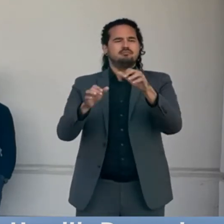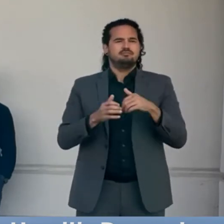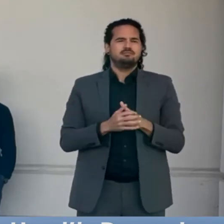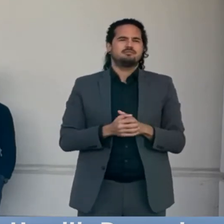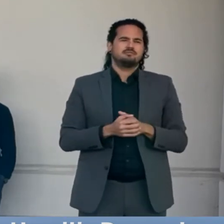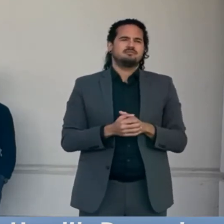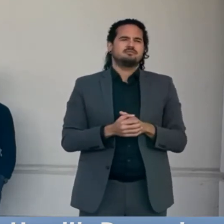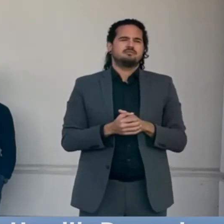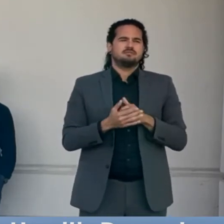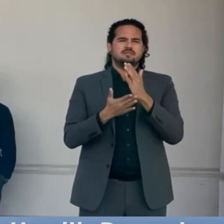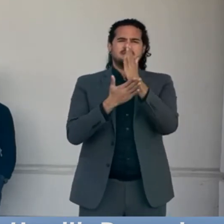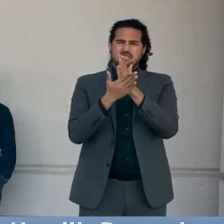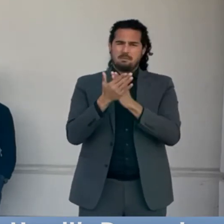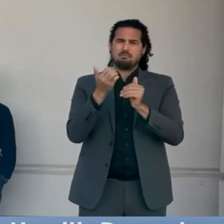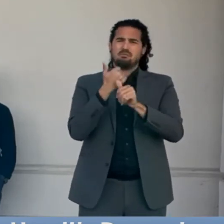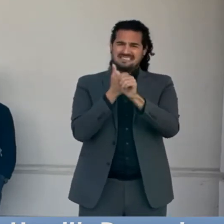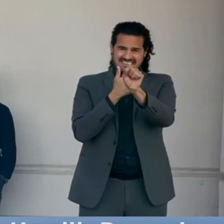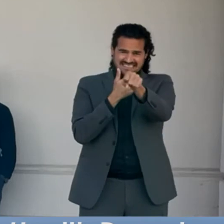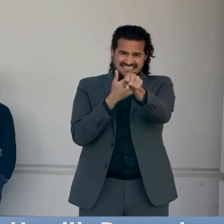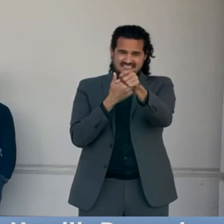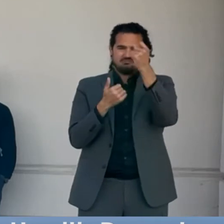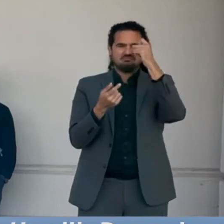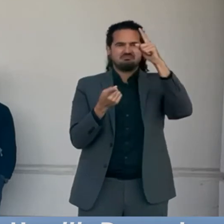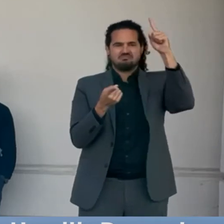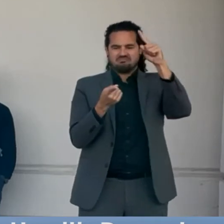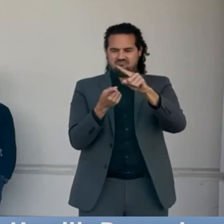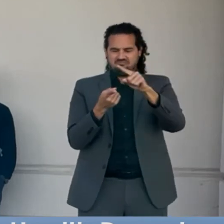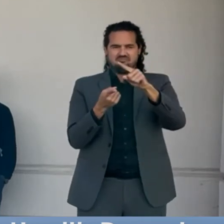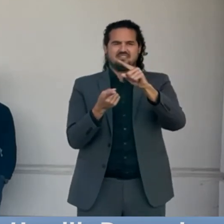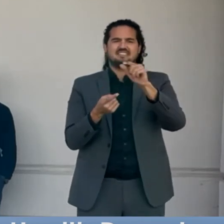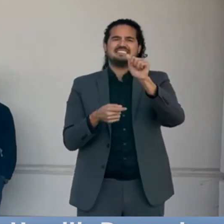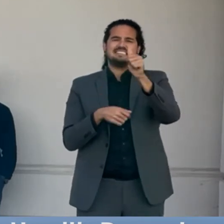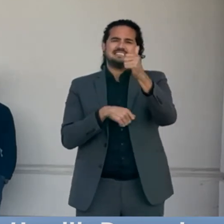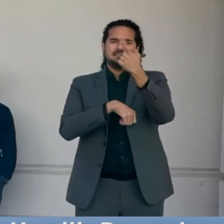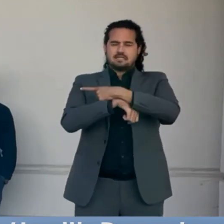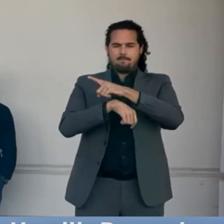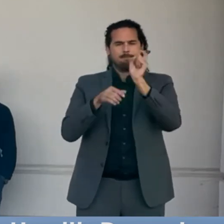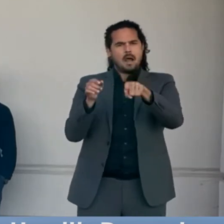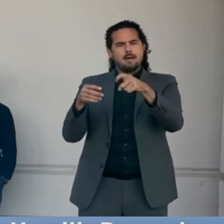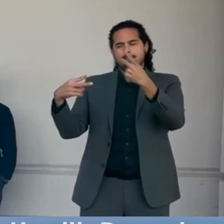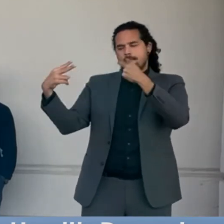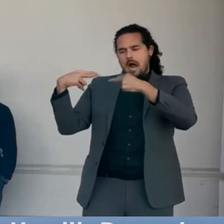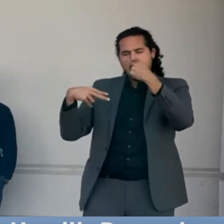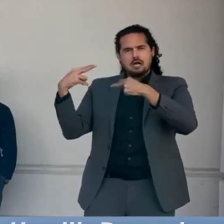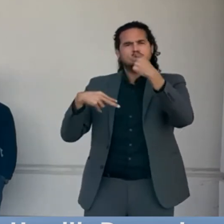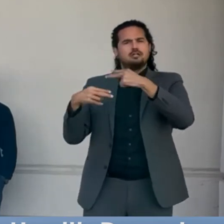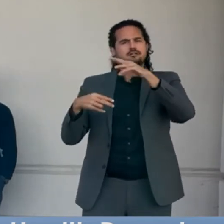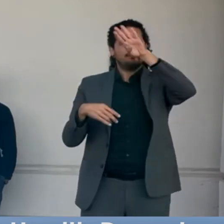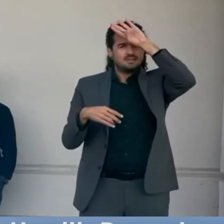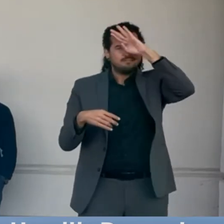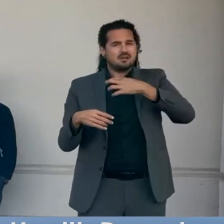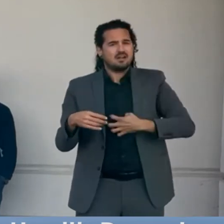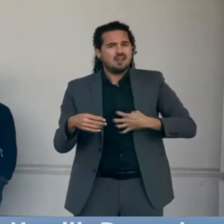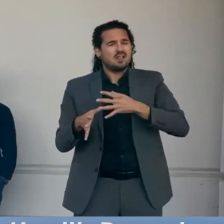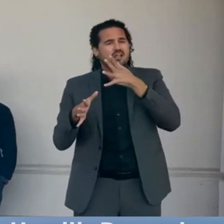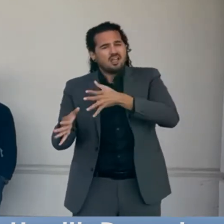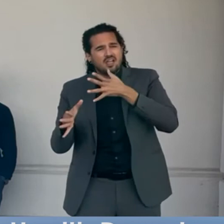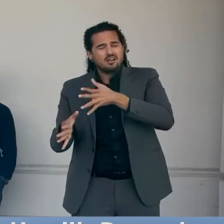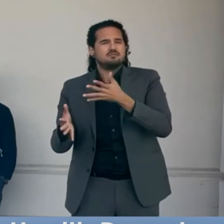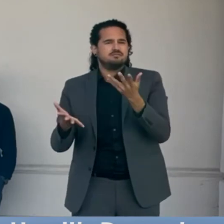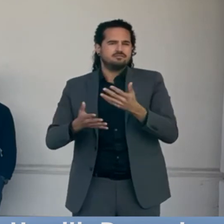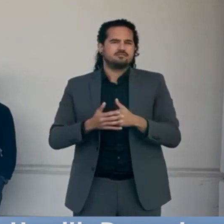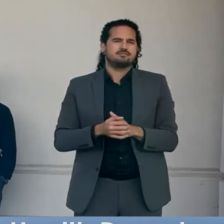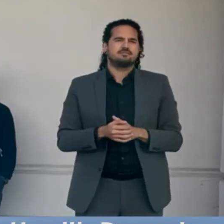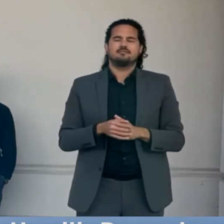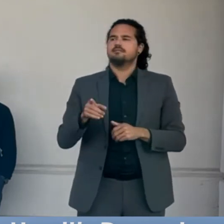range. We'll go to KPIX. Yeah, so what is the specific recommendation? It is 10 days now and then a negative test taken on